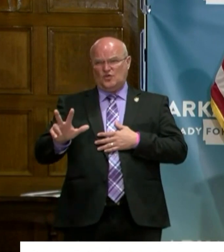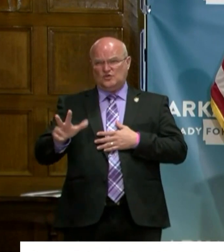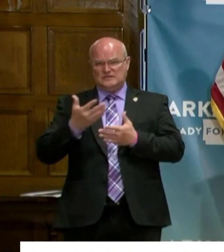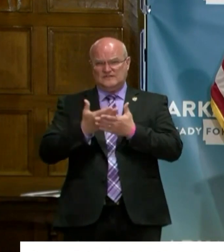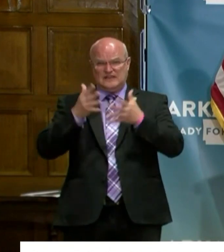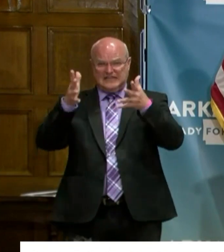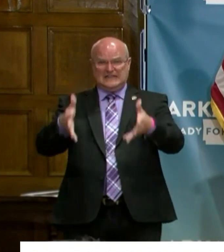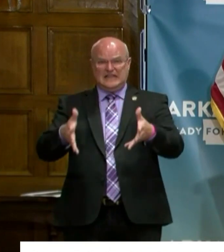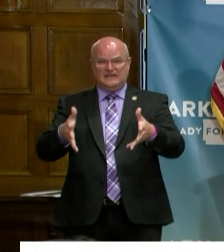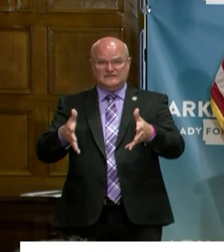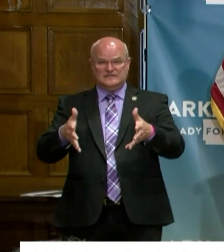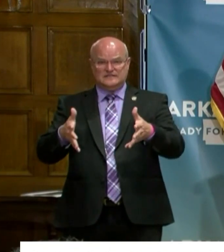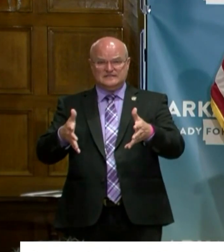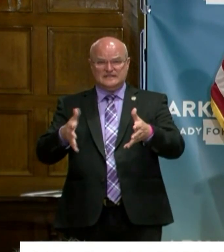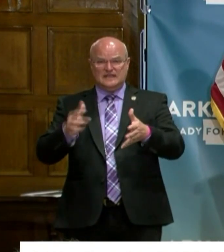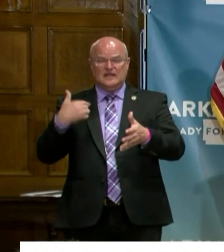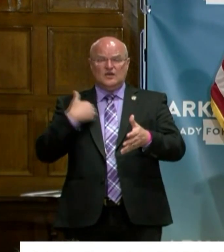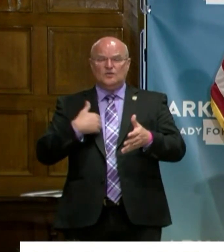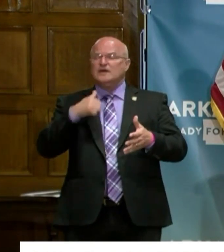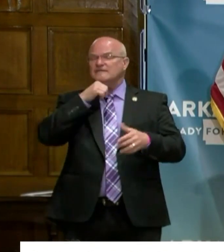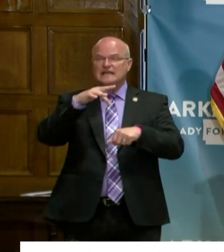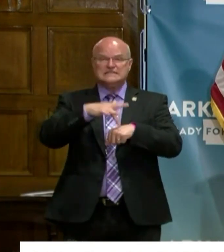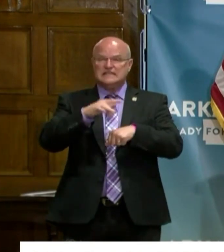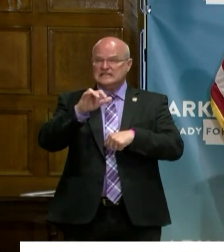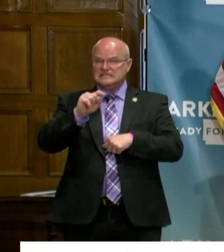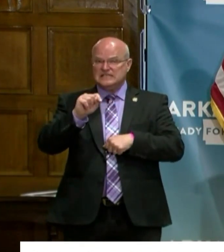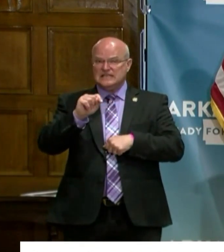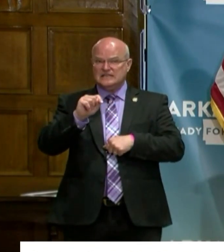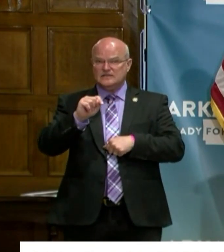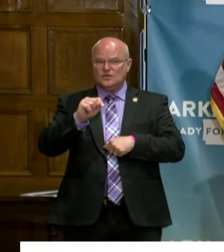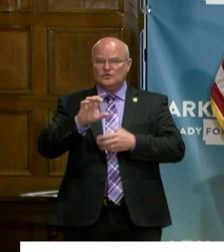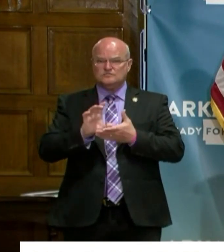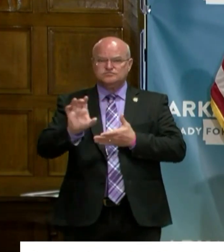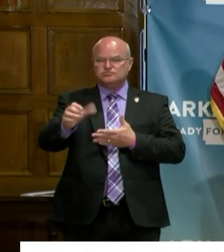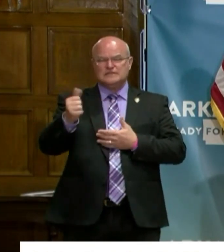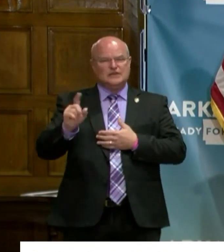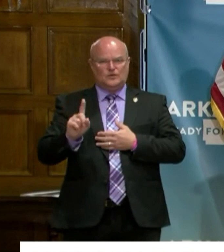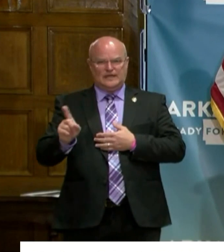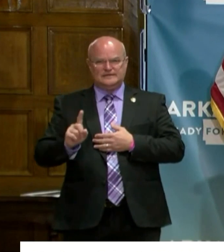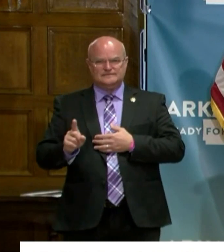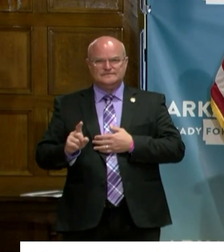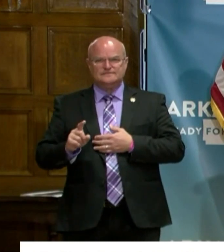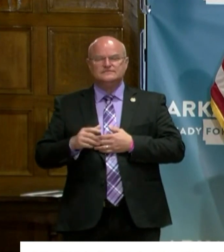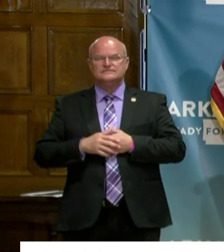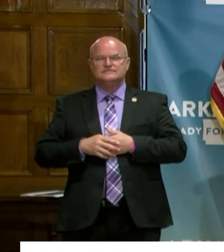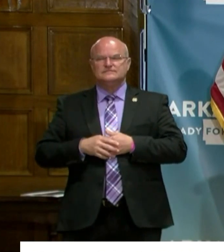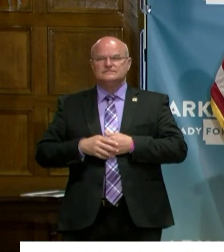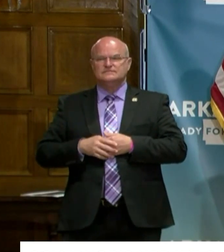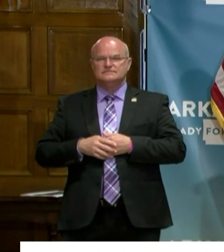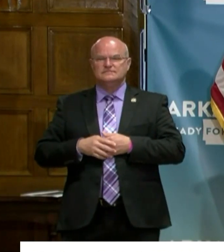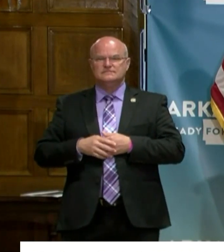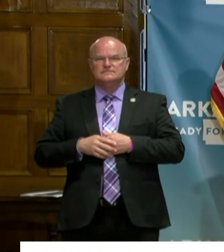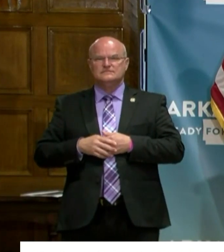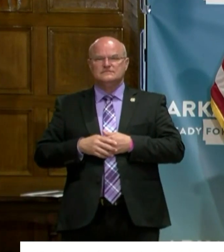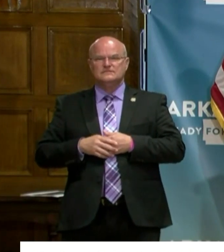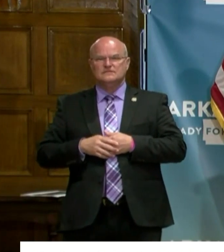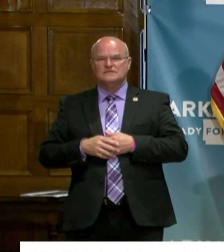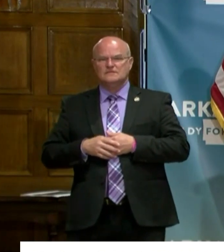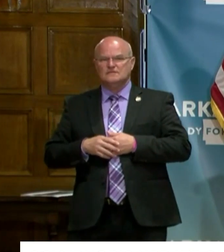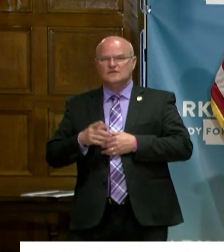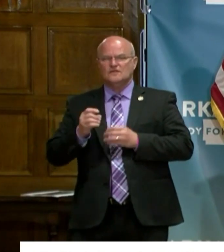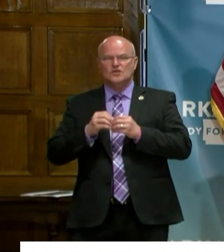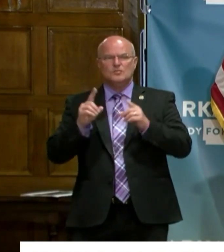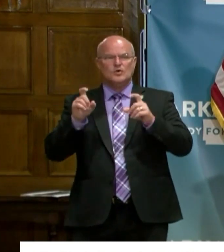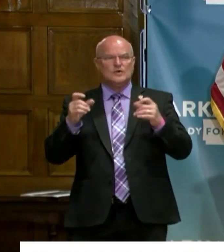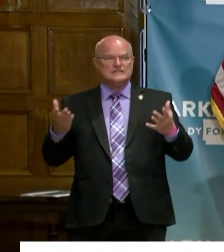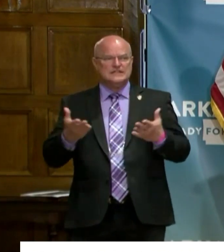of the funding left that we haven't touched or obligated in any way, in round numbers. And let's just take a couple